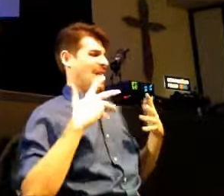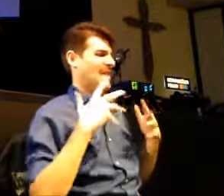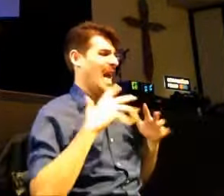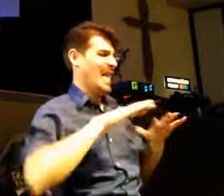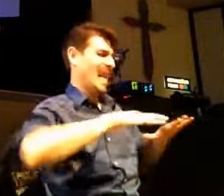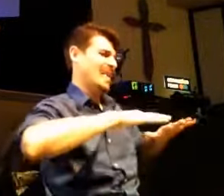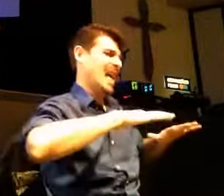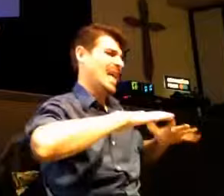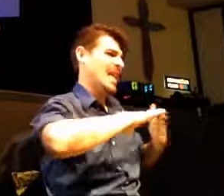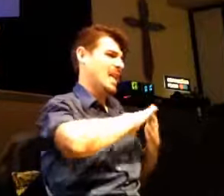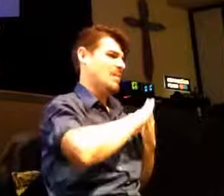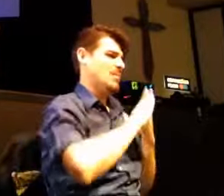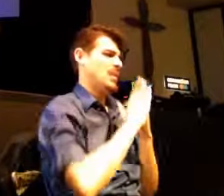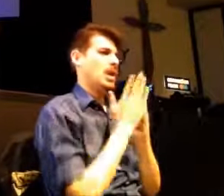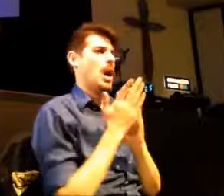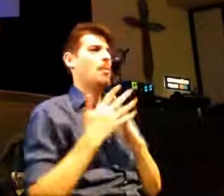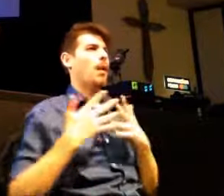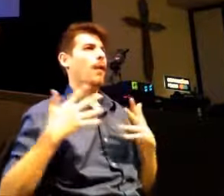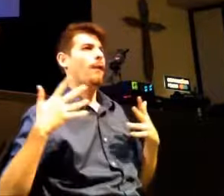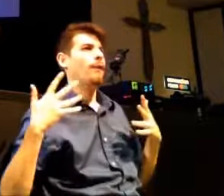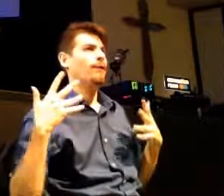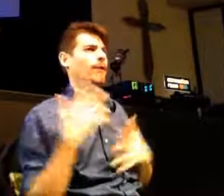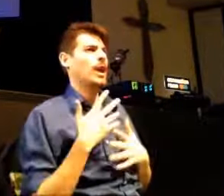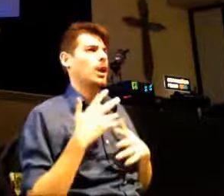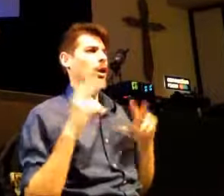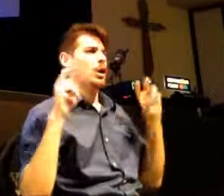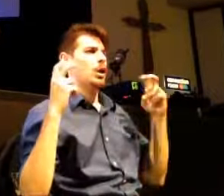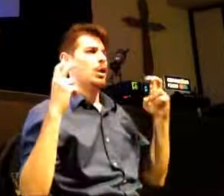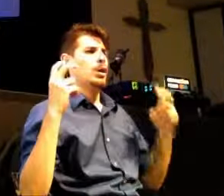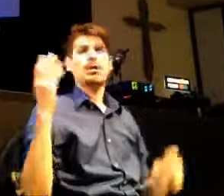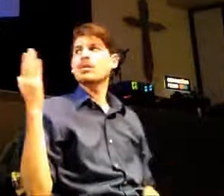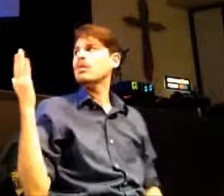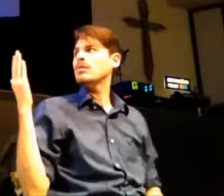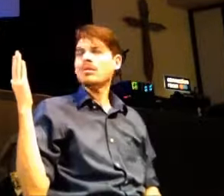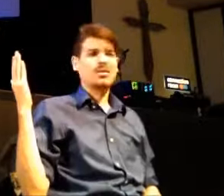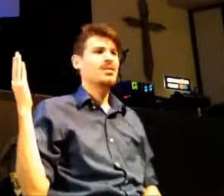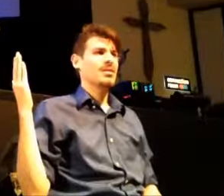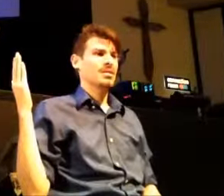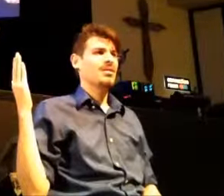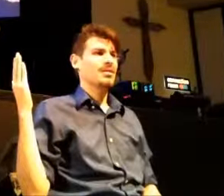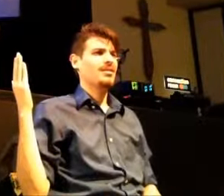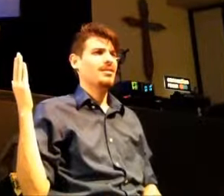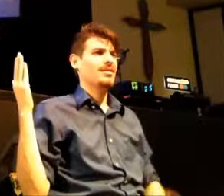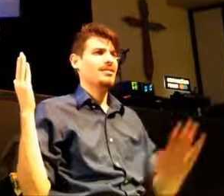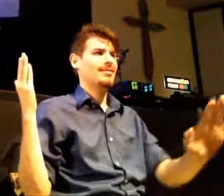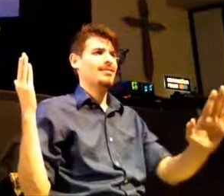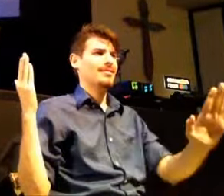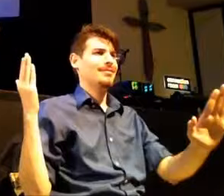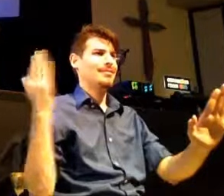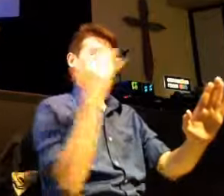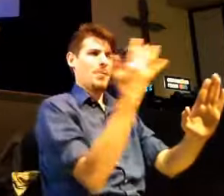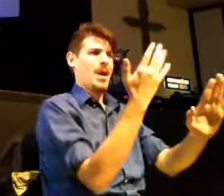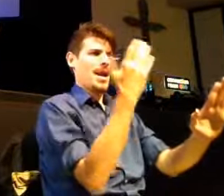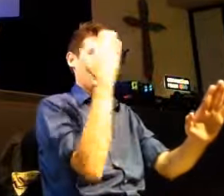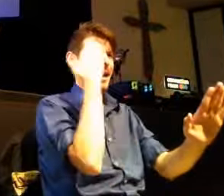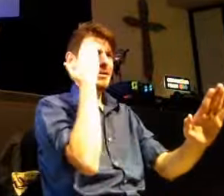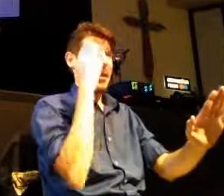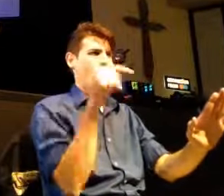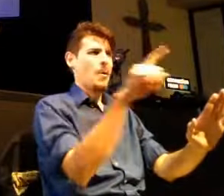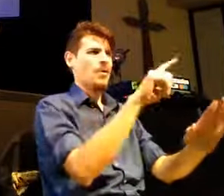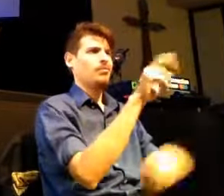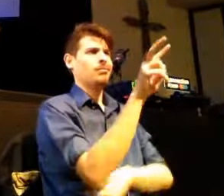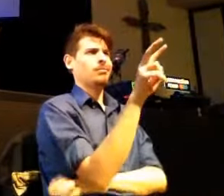You need to move from anxiety to fear. And here's what I mean by that, because you're probably going, what? That doesn't sound like a very good plan at all to me, Glenn. Here's what I mean by